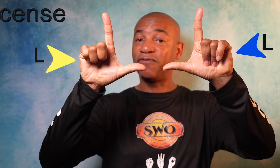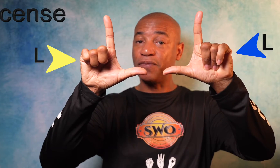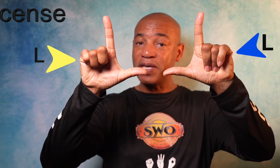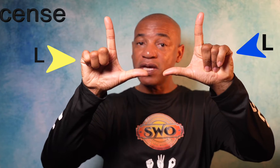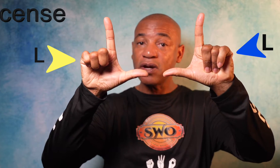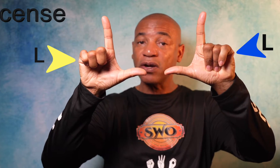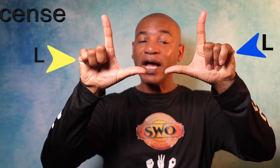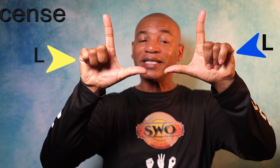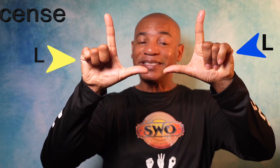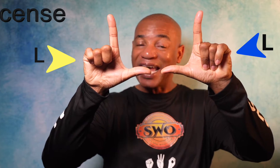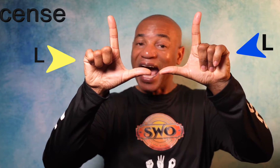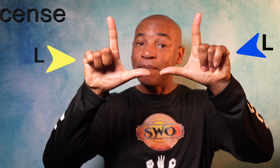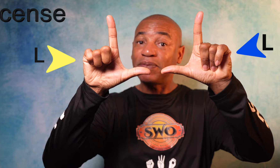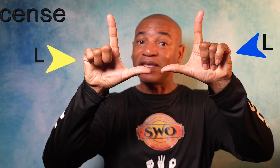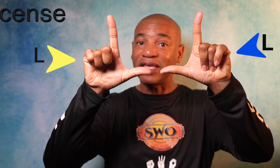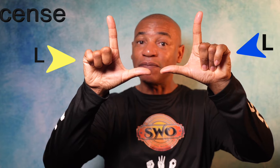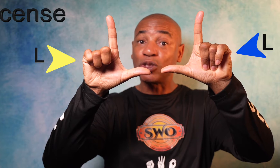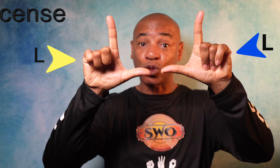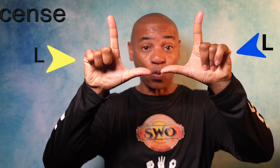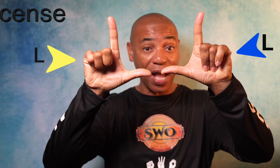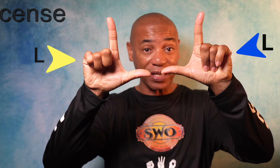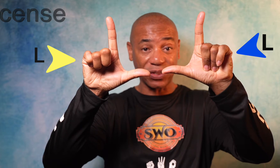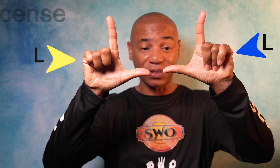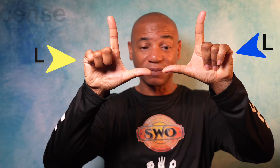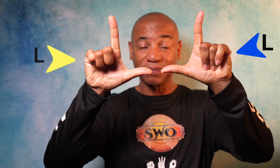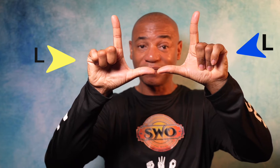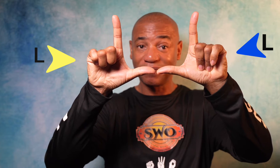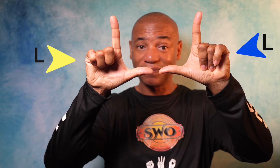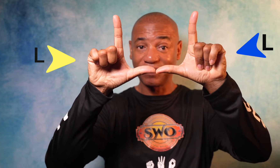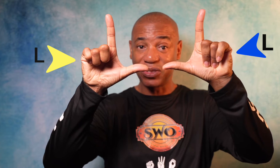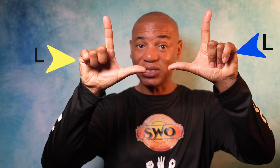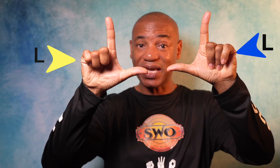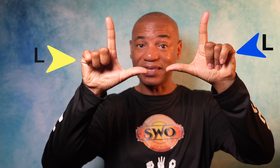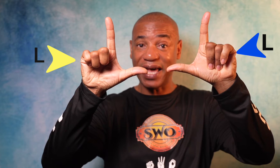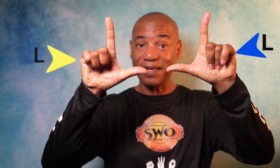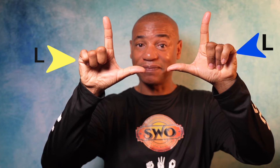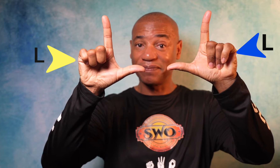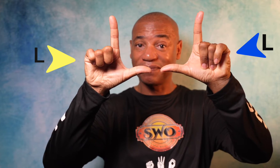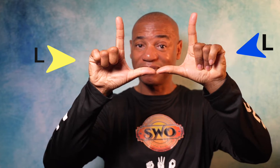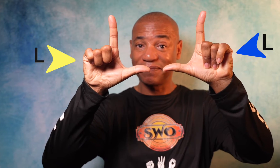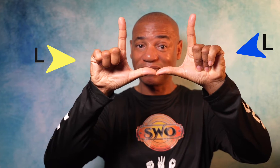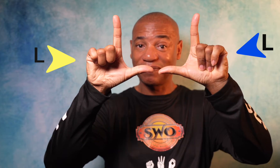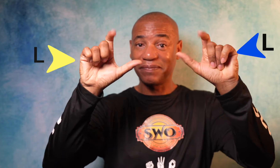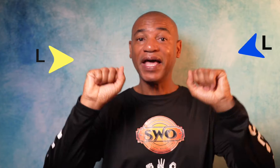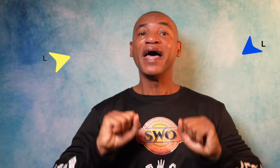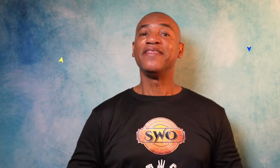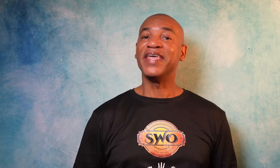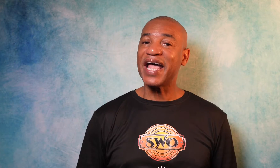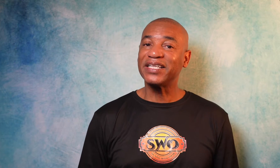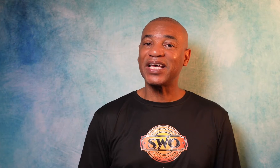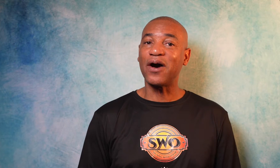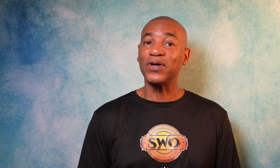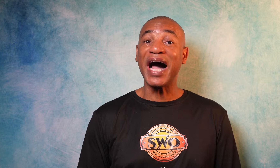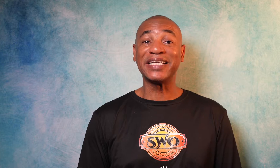from here, tap the thumbs twice, just like that. That is how I